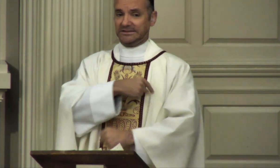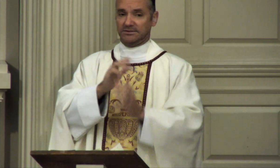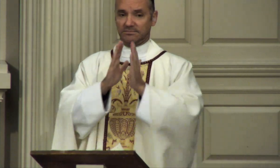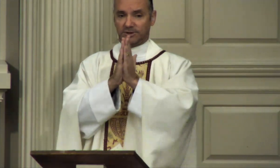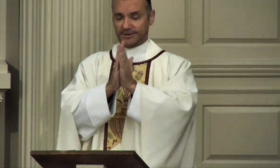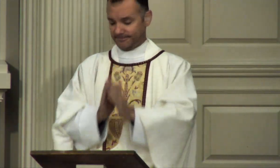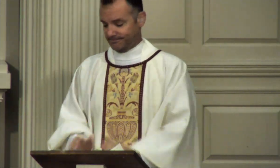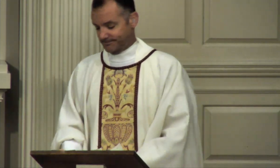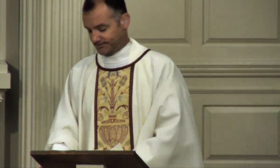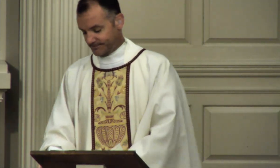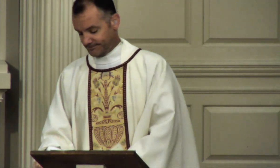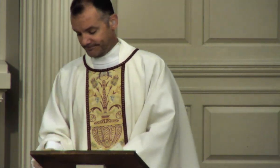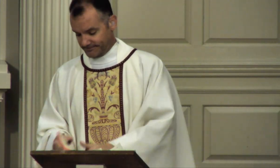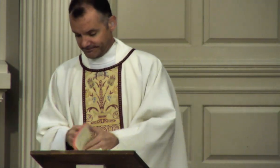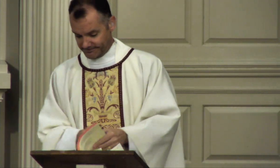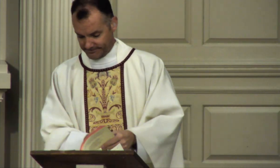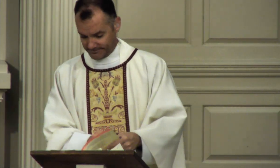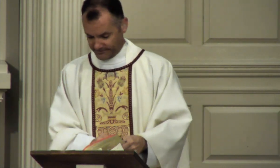Let us pray.